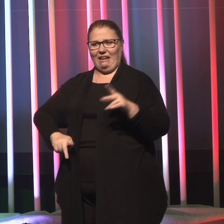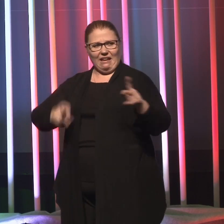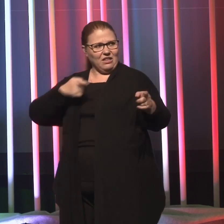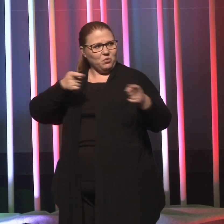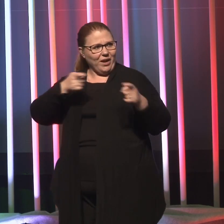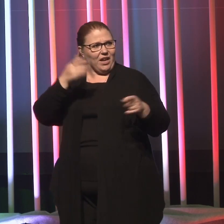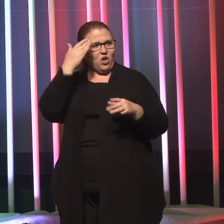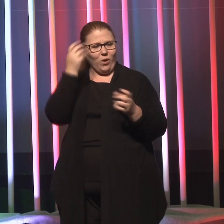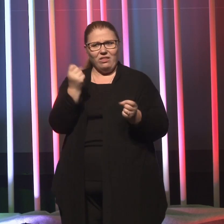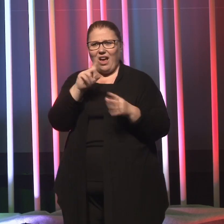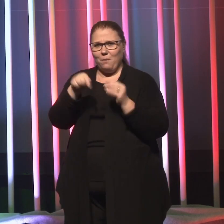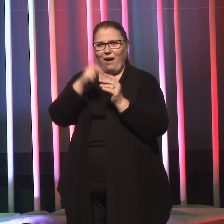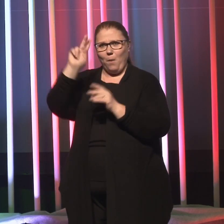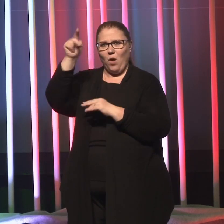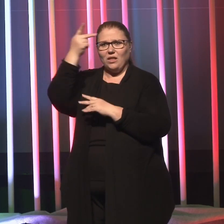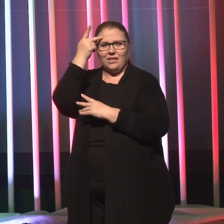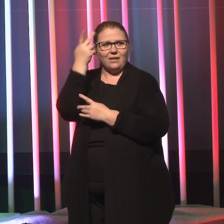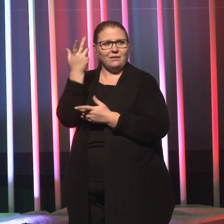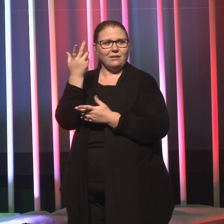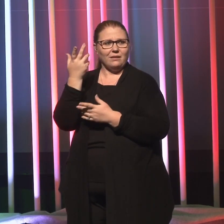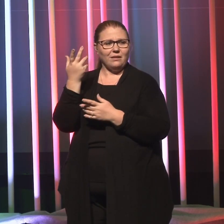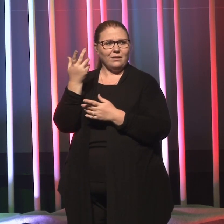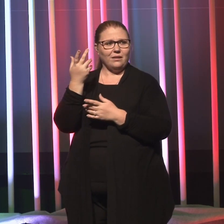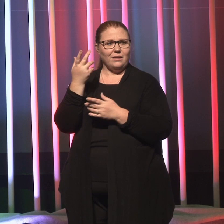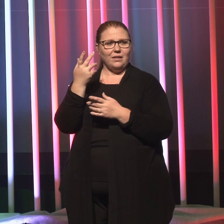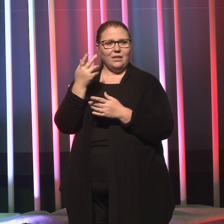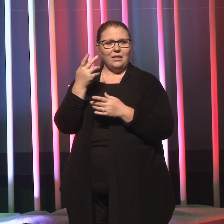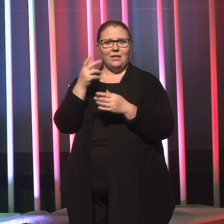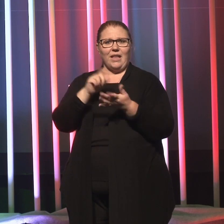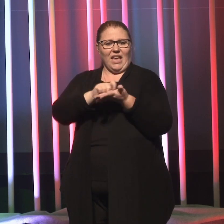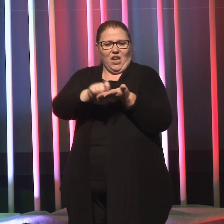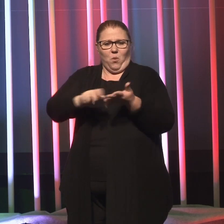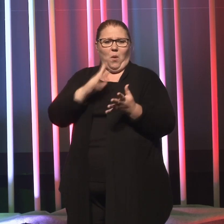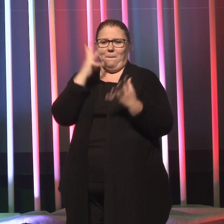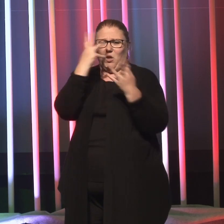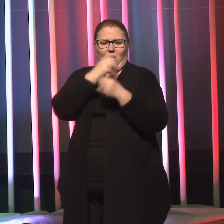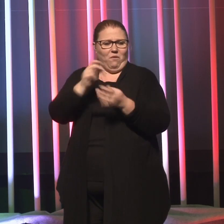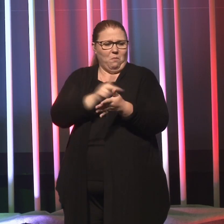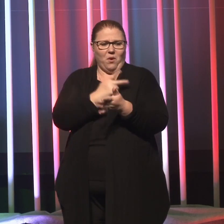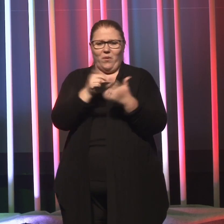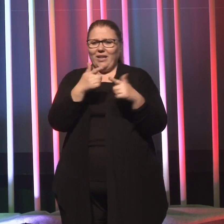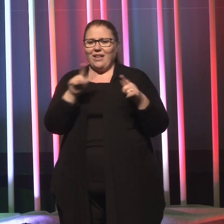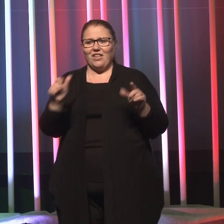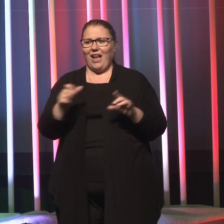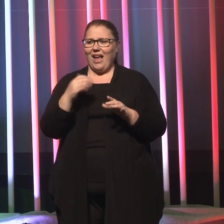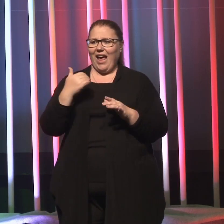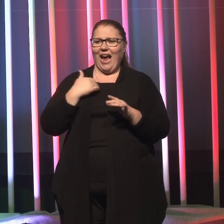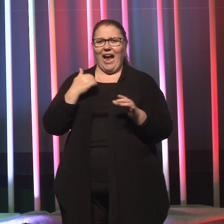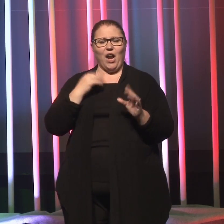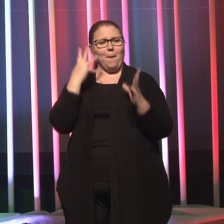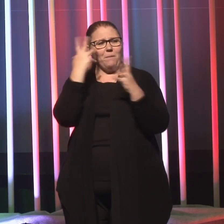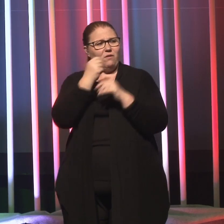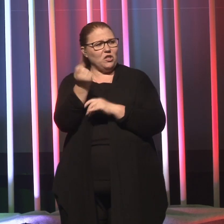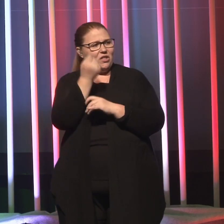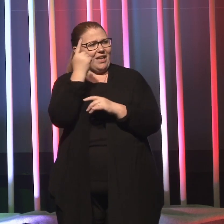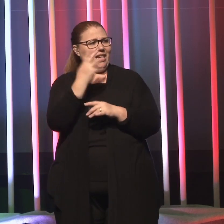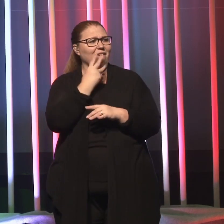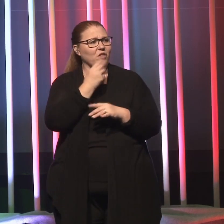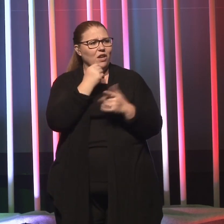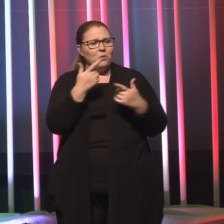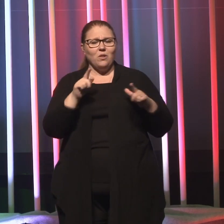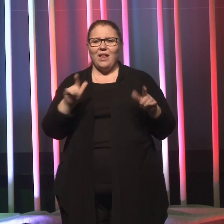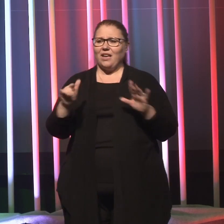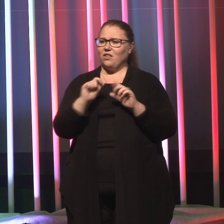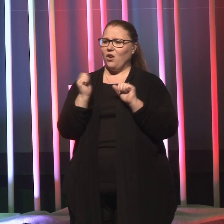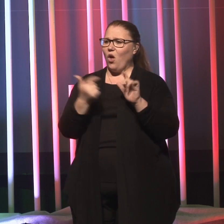lot about politics. He wrote beautiful poetic language. He had an exquisite understanding of the Hebrew language, which all indicate that